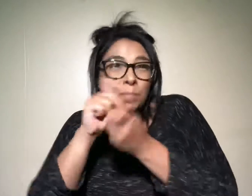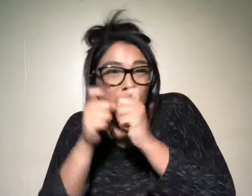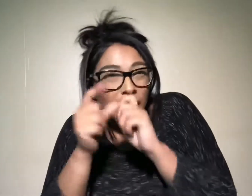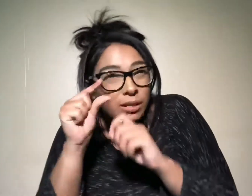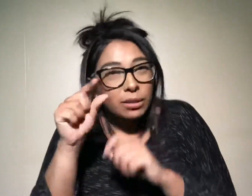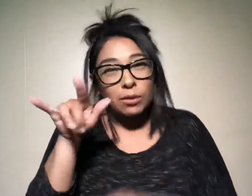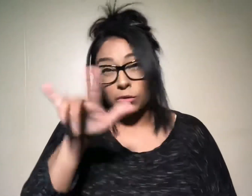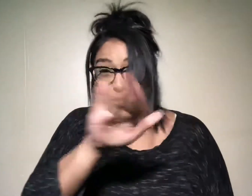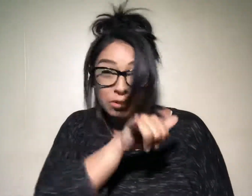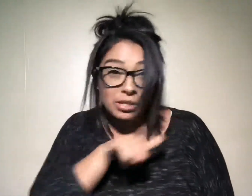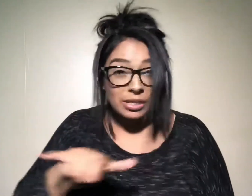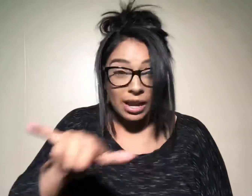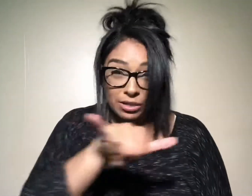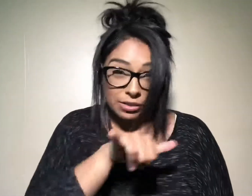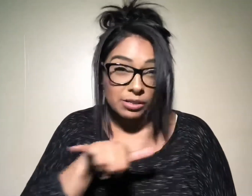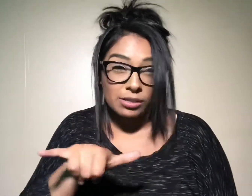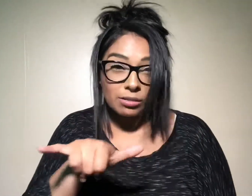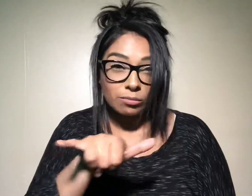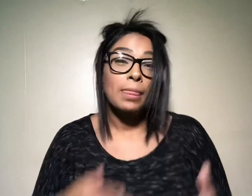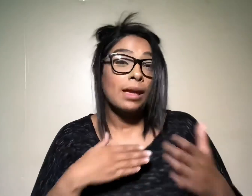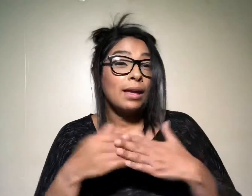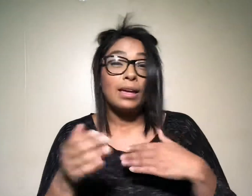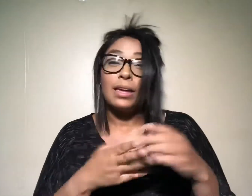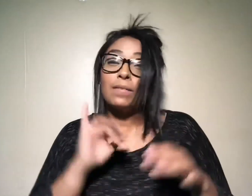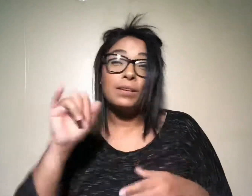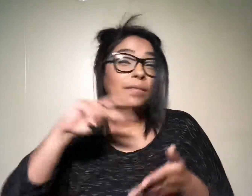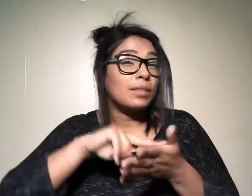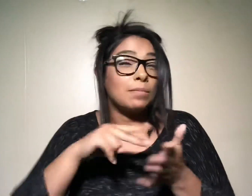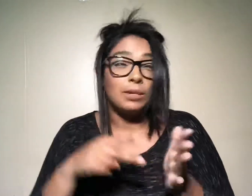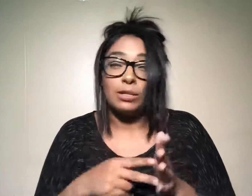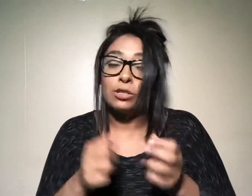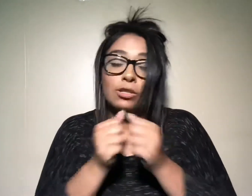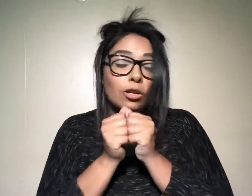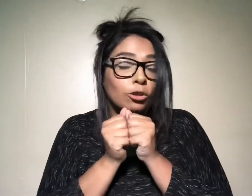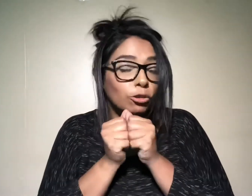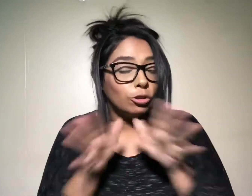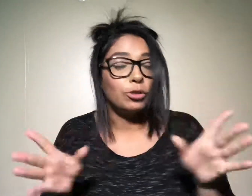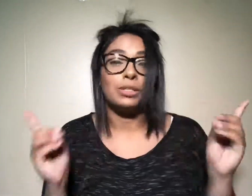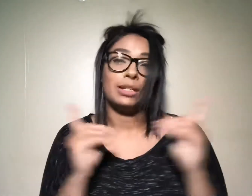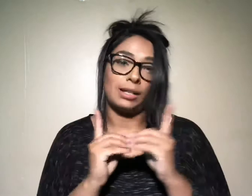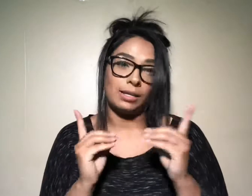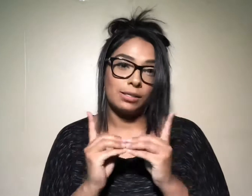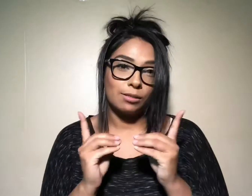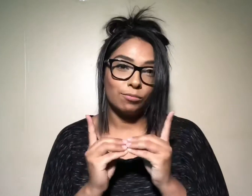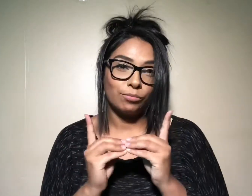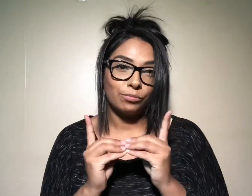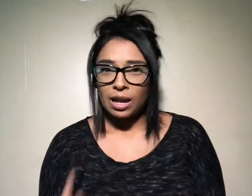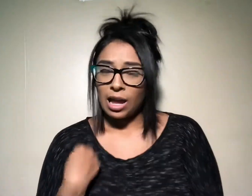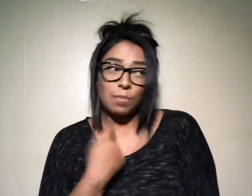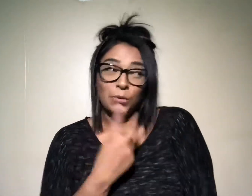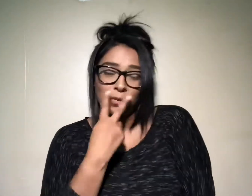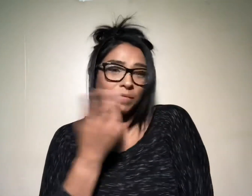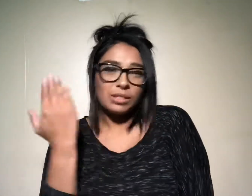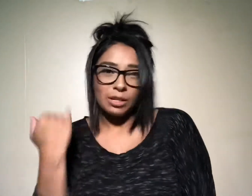even bend a little your standards, even if it means losing dates. Even